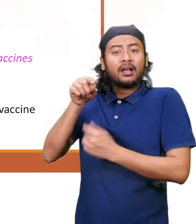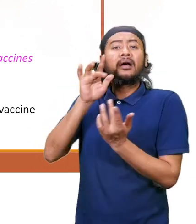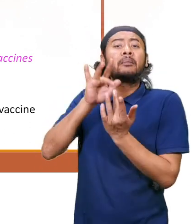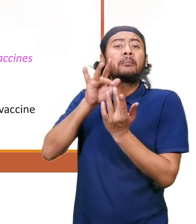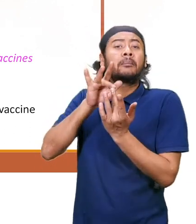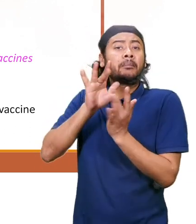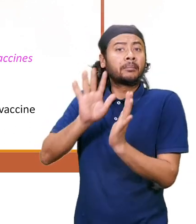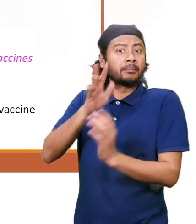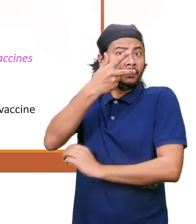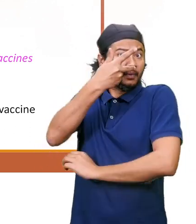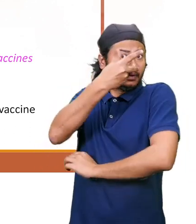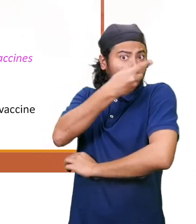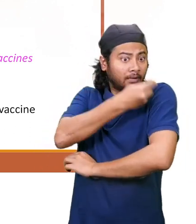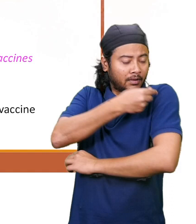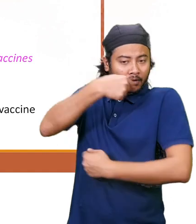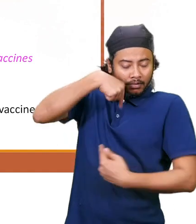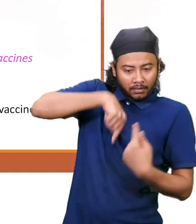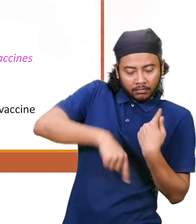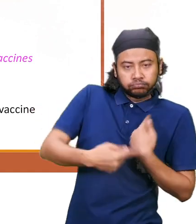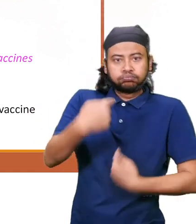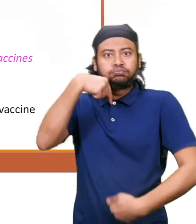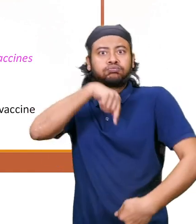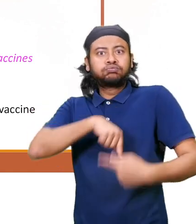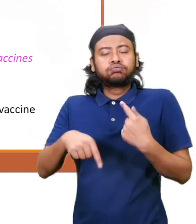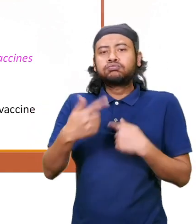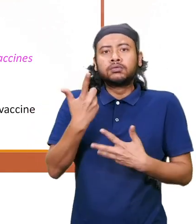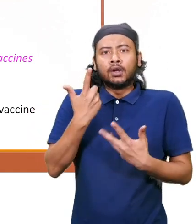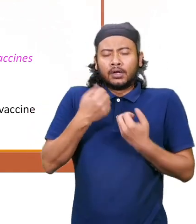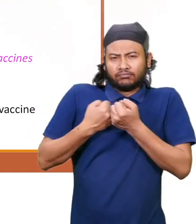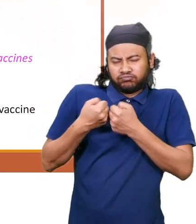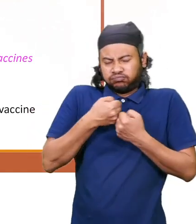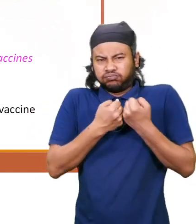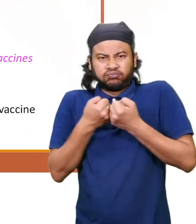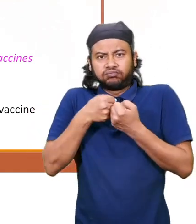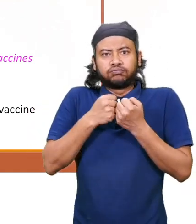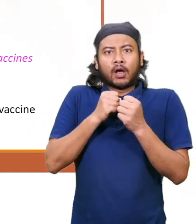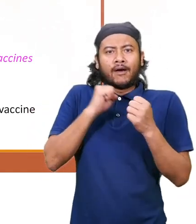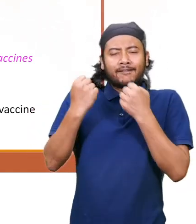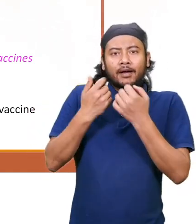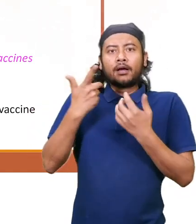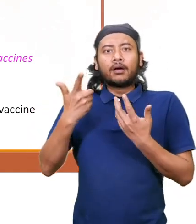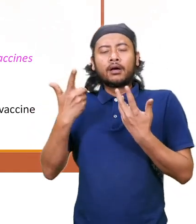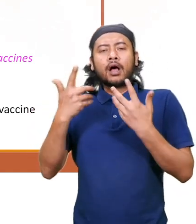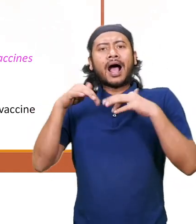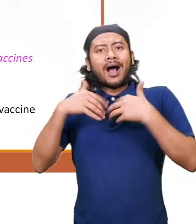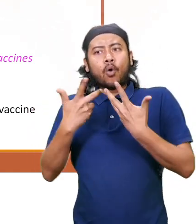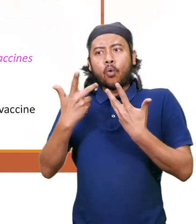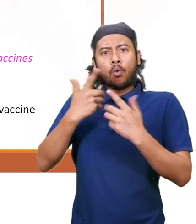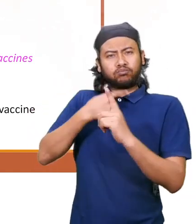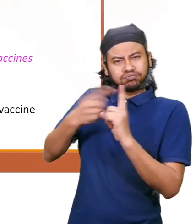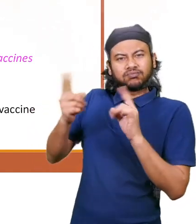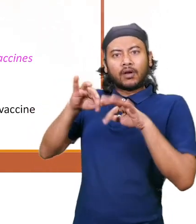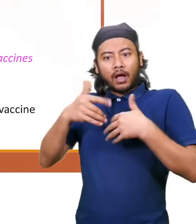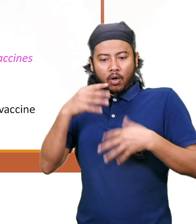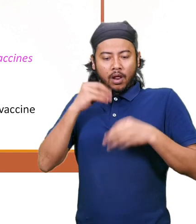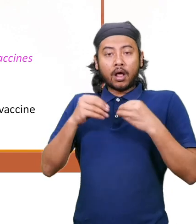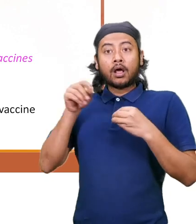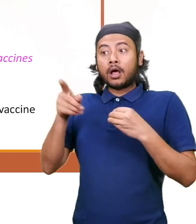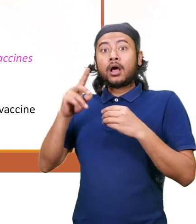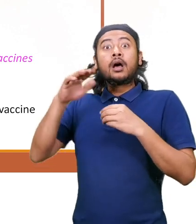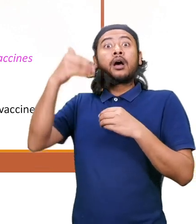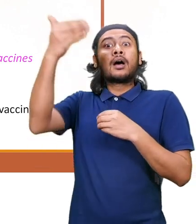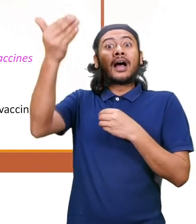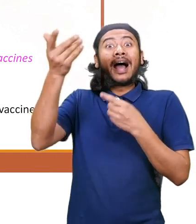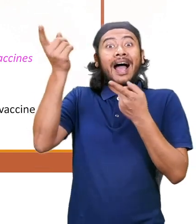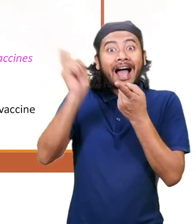trigger our immune system to respond for any future attack of similar microorganisms. There